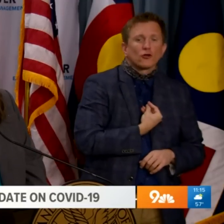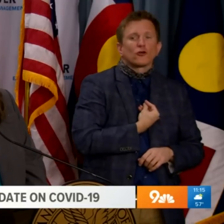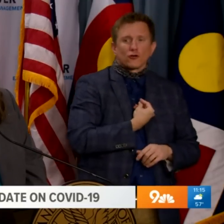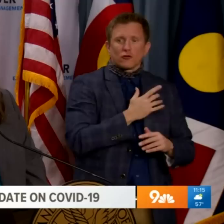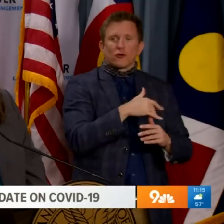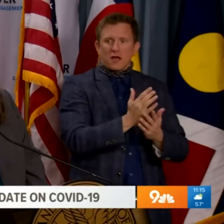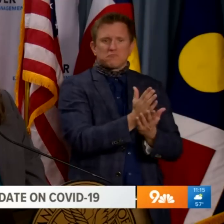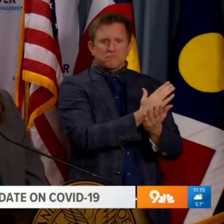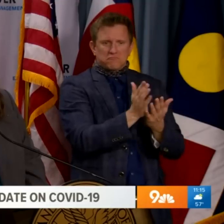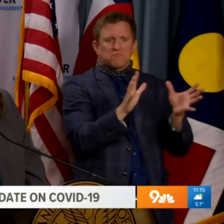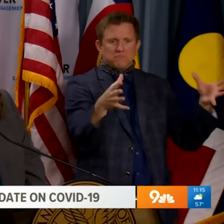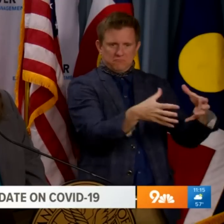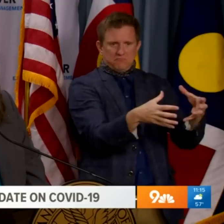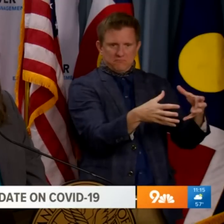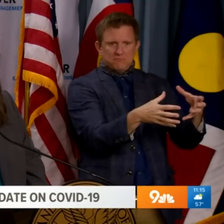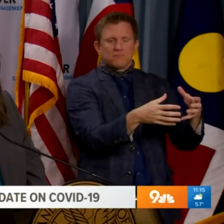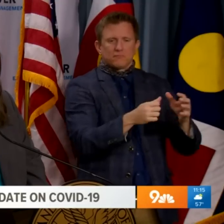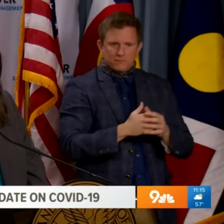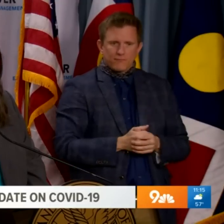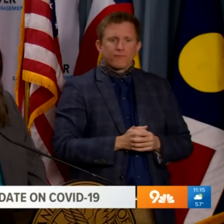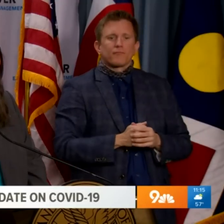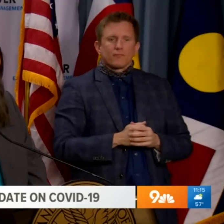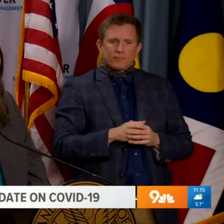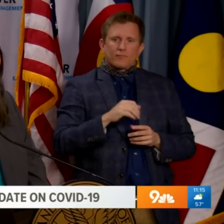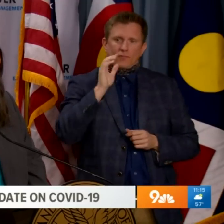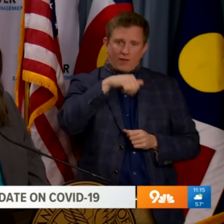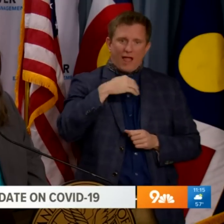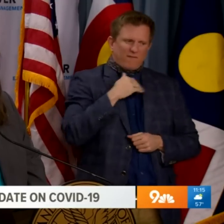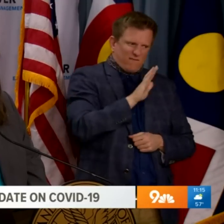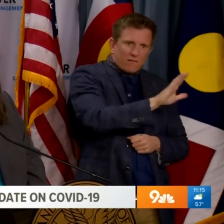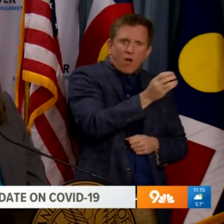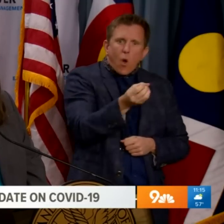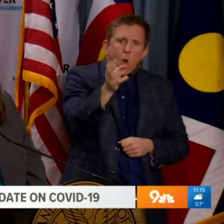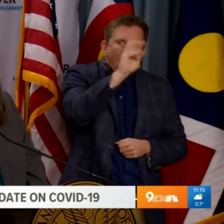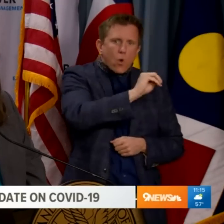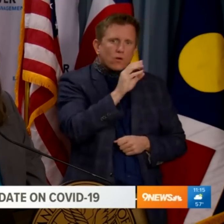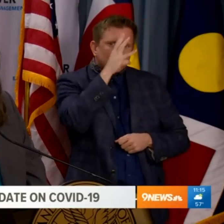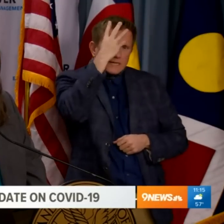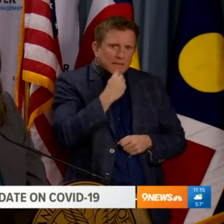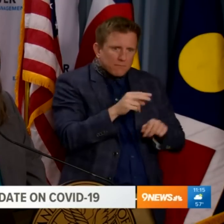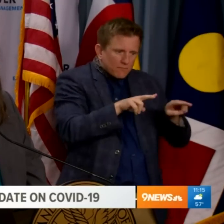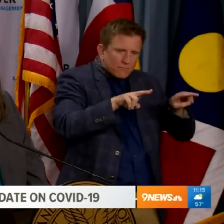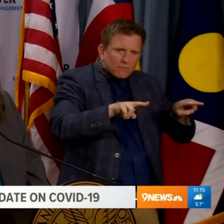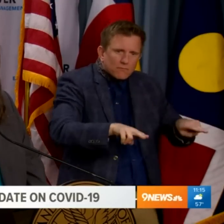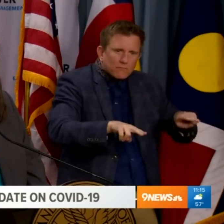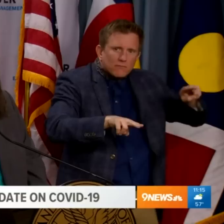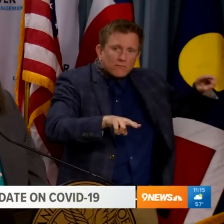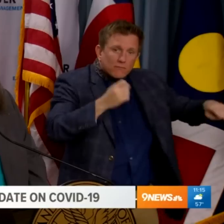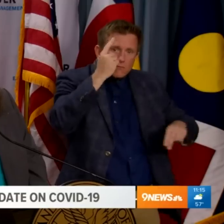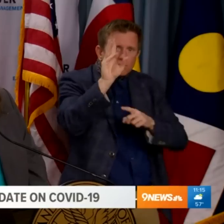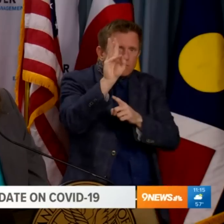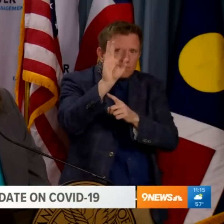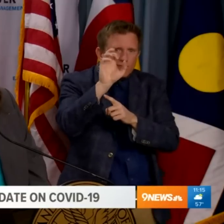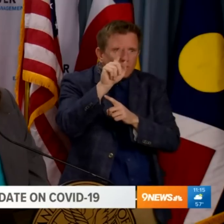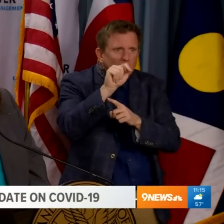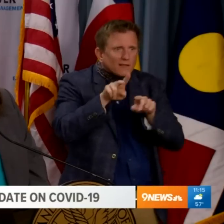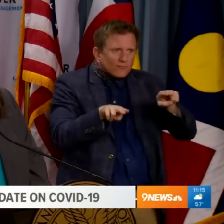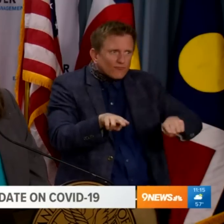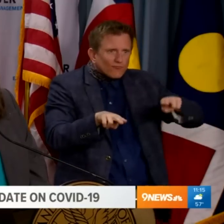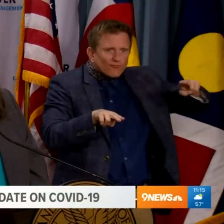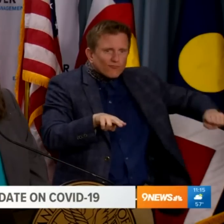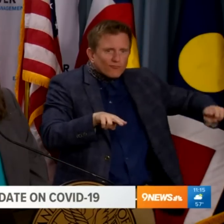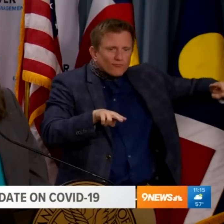We'll be opening the doors of the Coliseum for intake at 2:30 this afternoon. What this means is that we